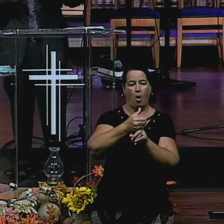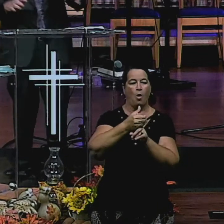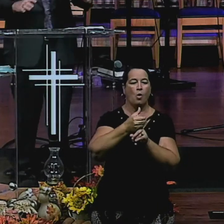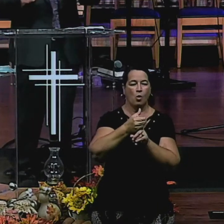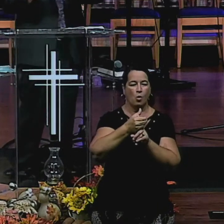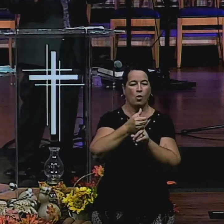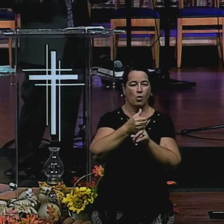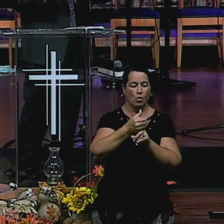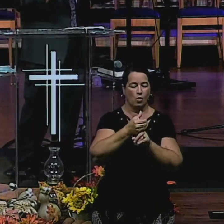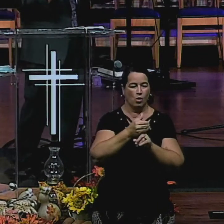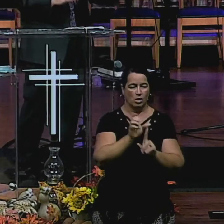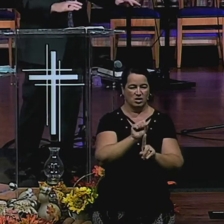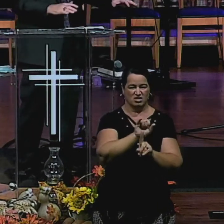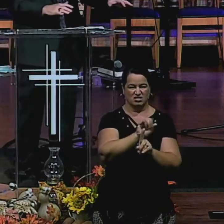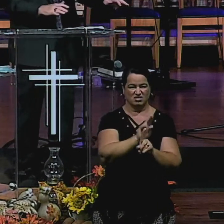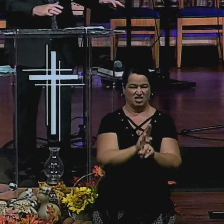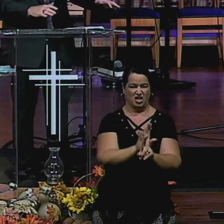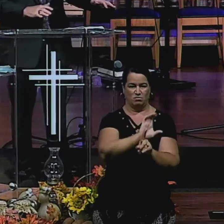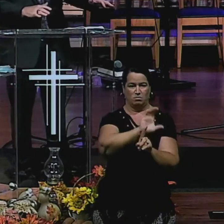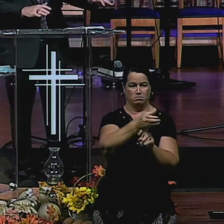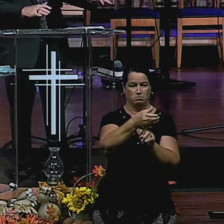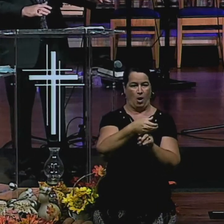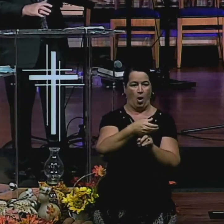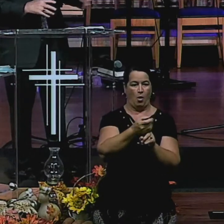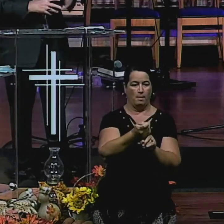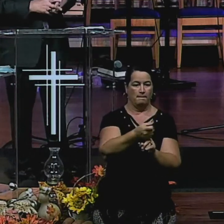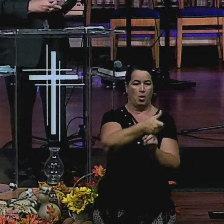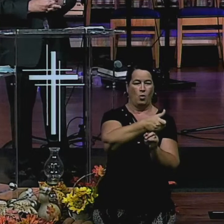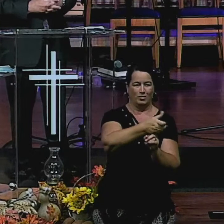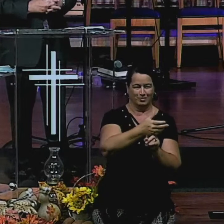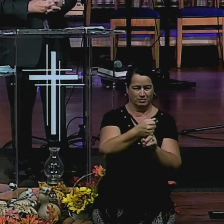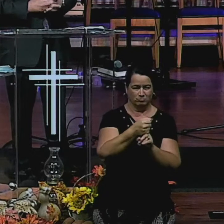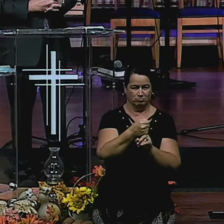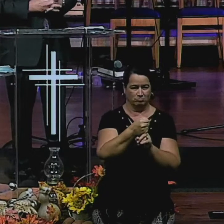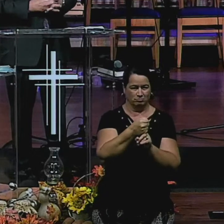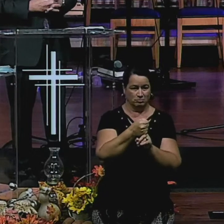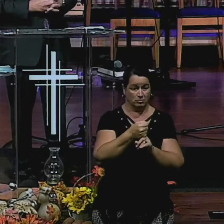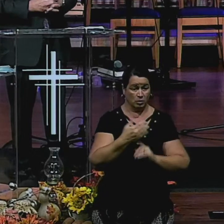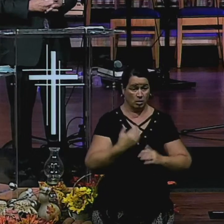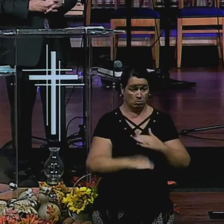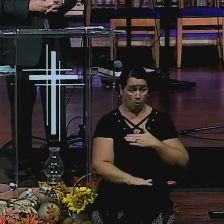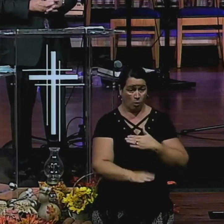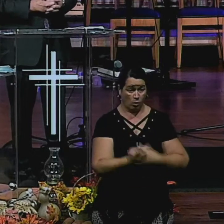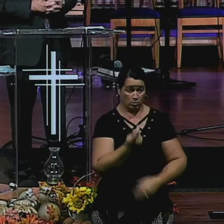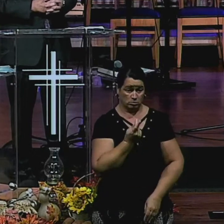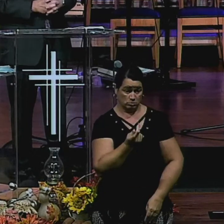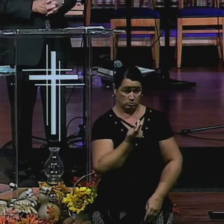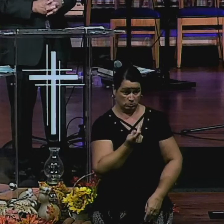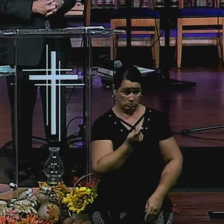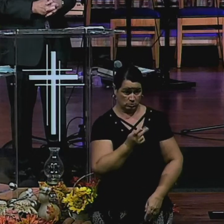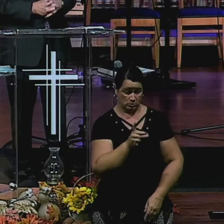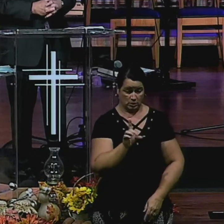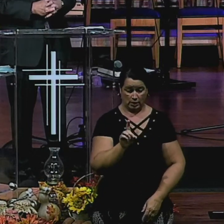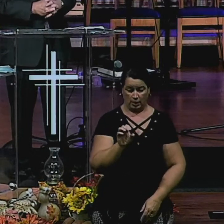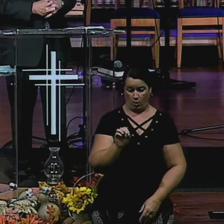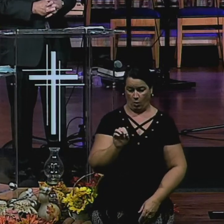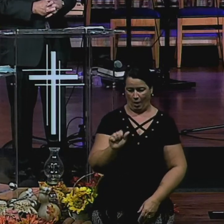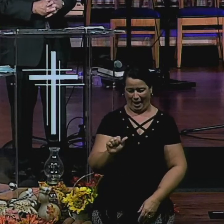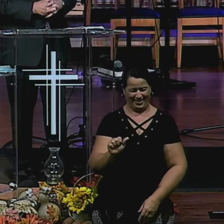out our sin. We are born, dear ones, DOA.